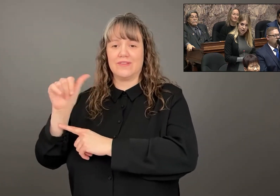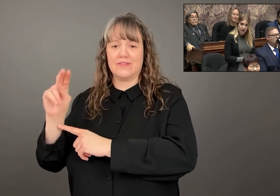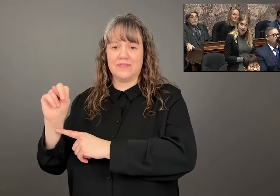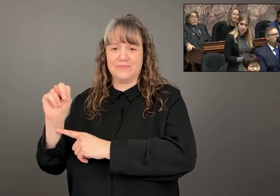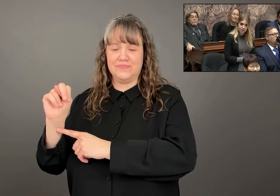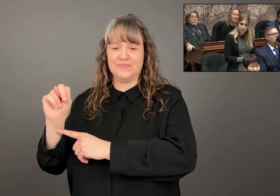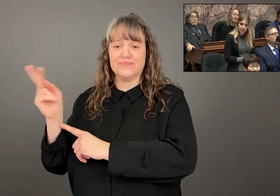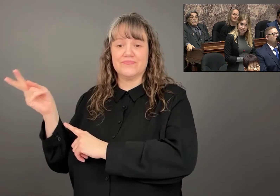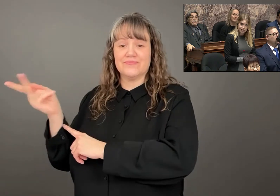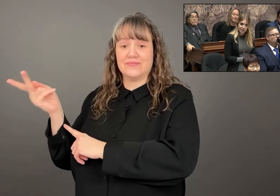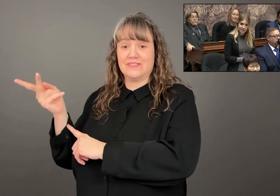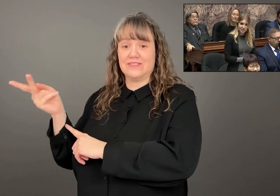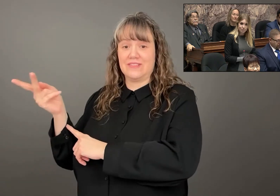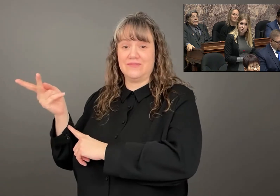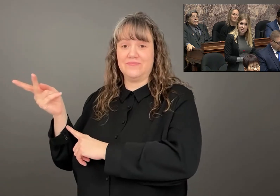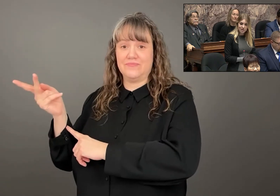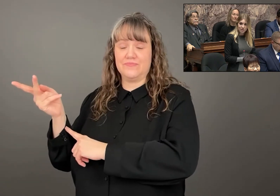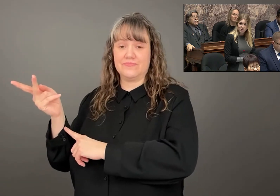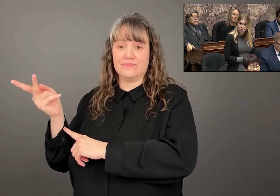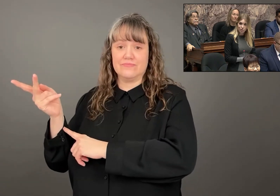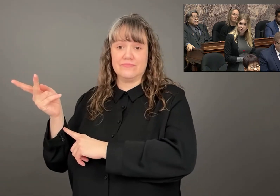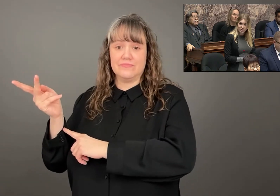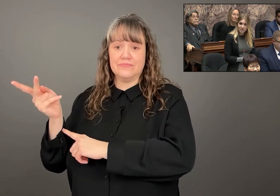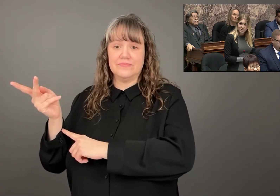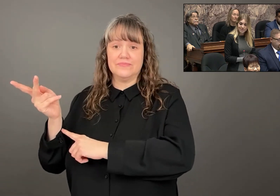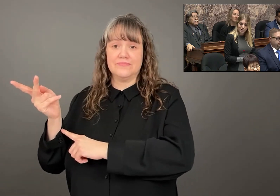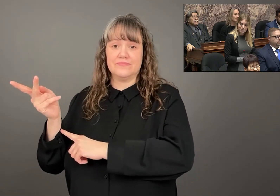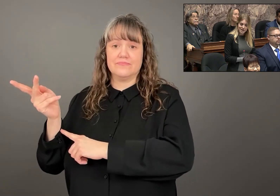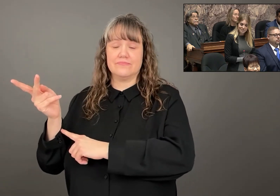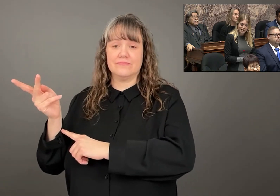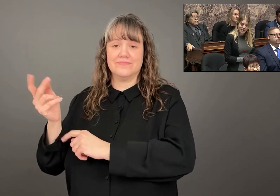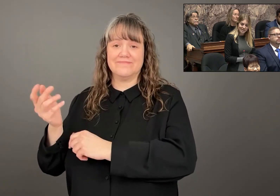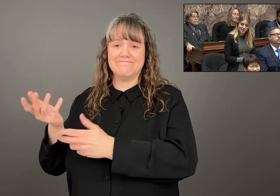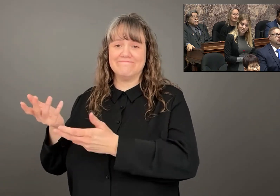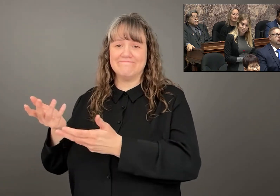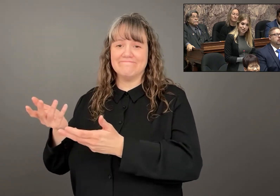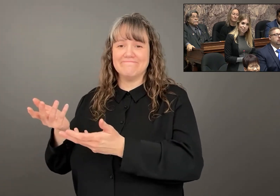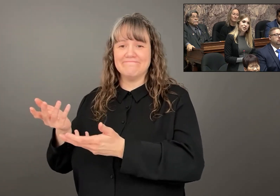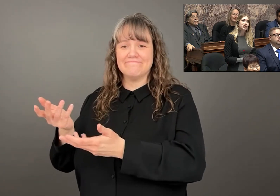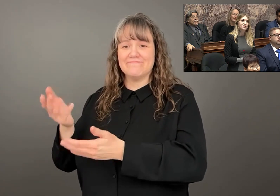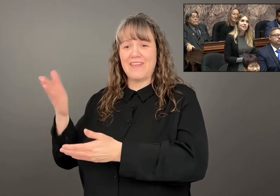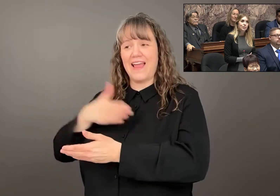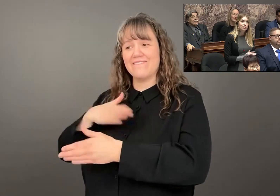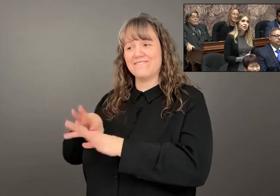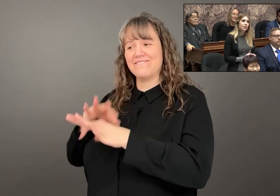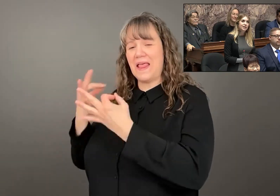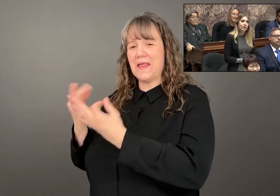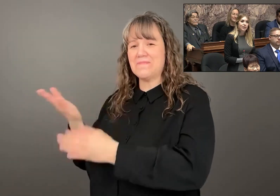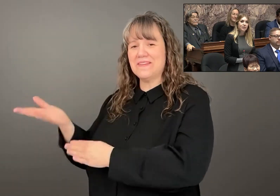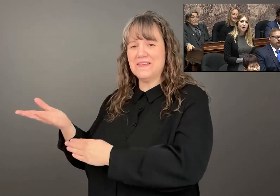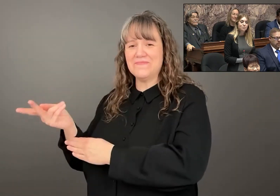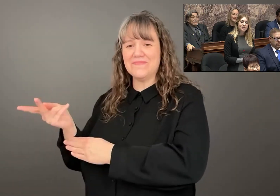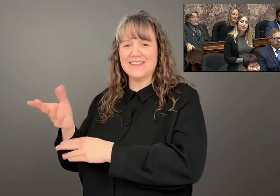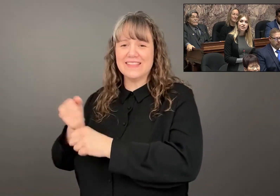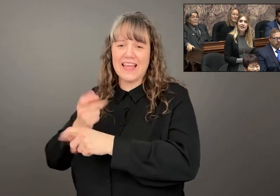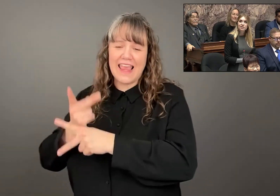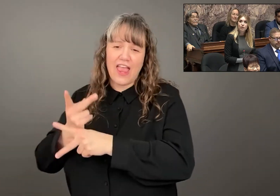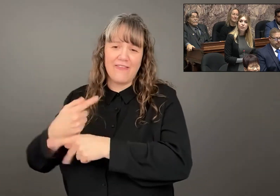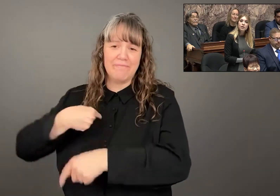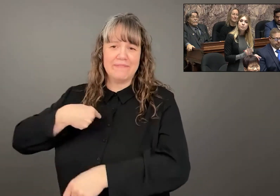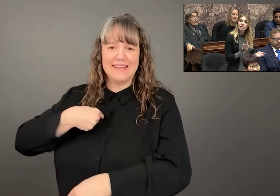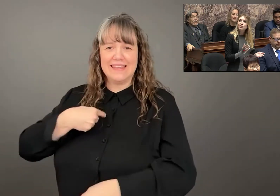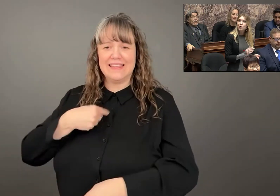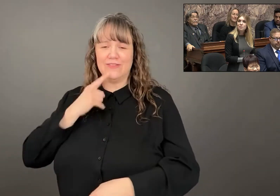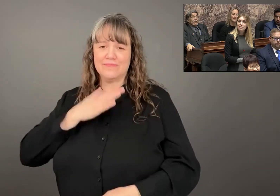there. And their family really accepted me as their own and takes care of me up there. And I really appreciate that they were able to come down and be here today.